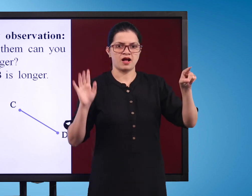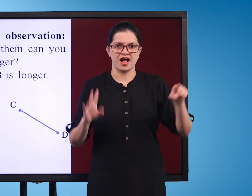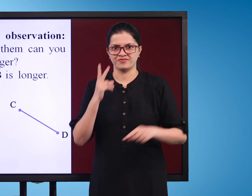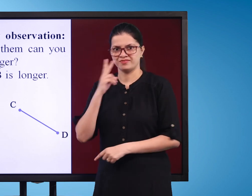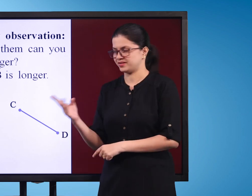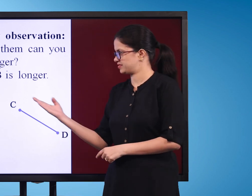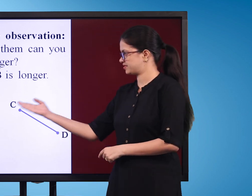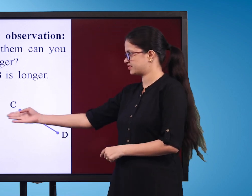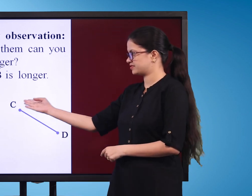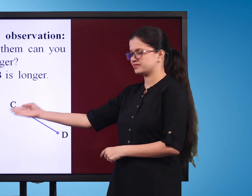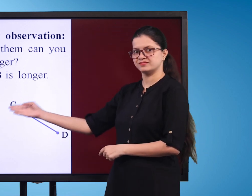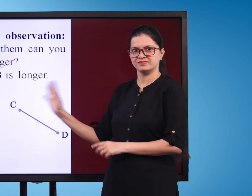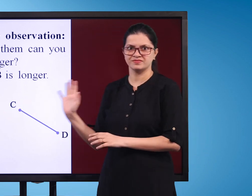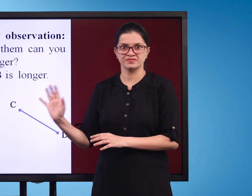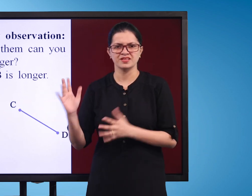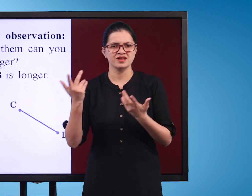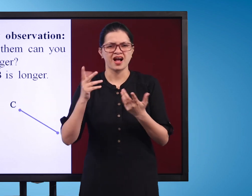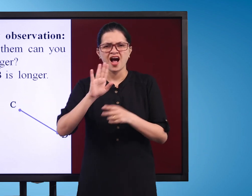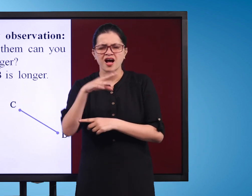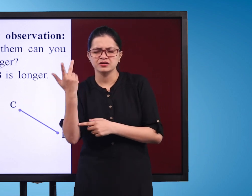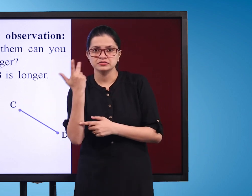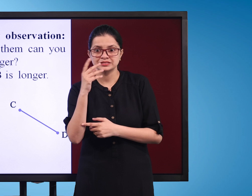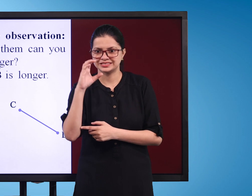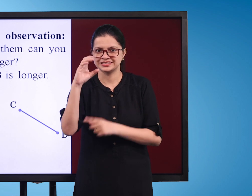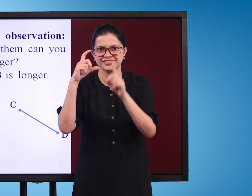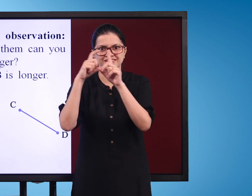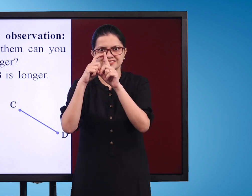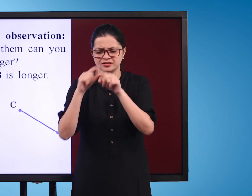You can see that line segment AB is longer.